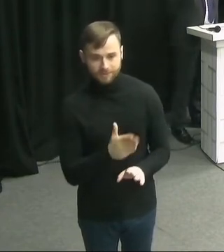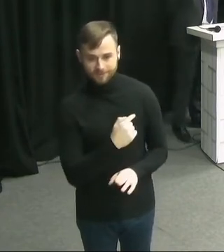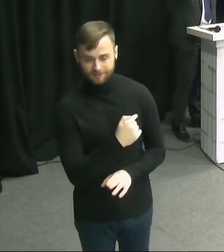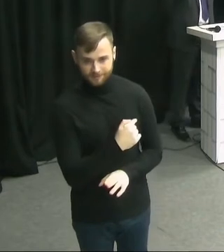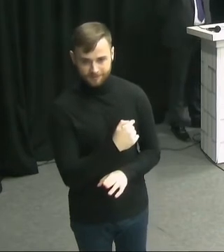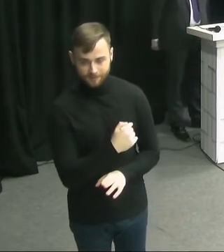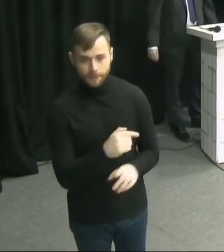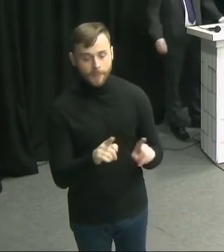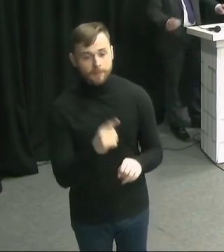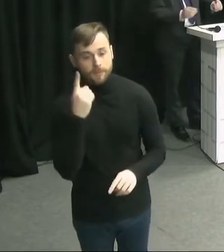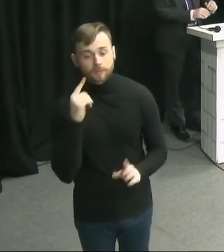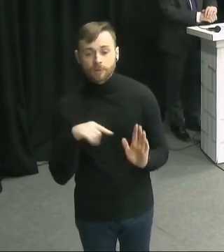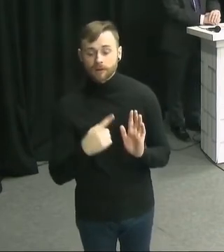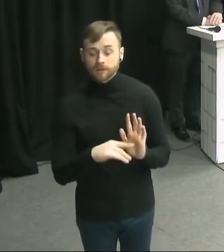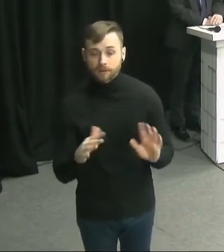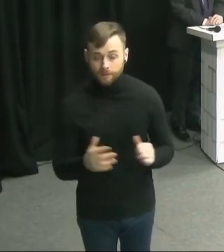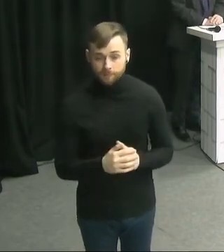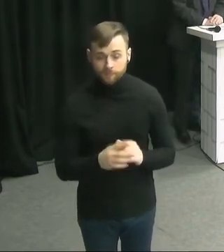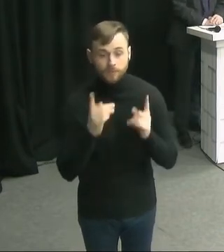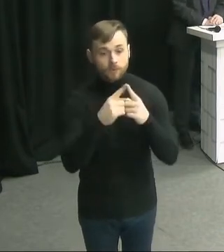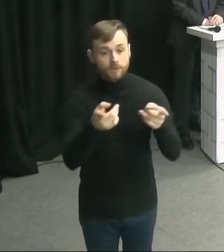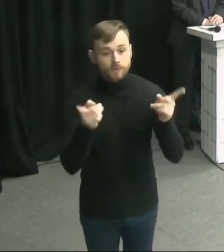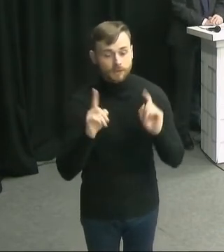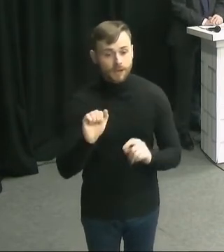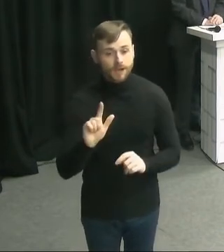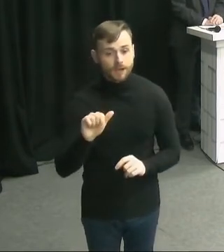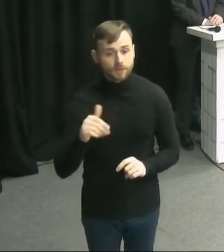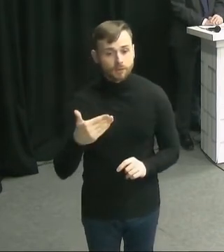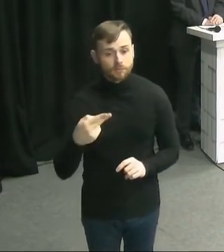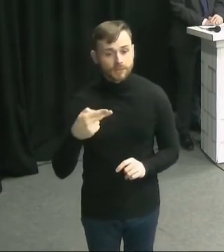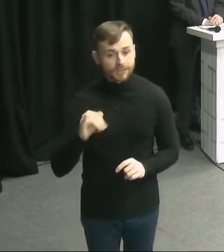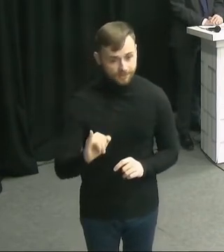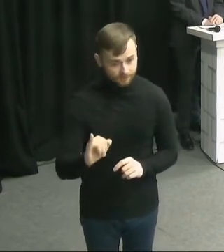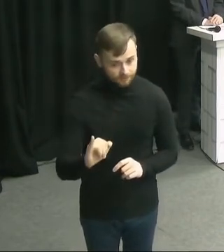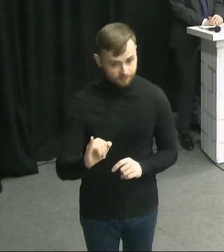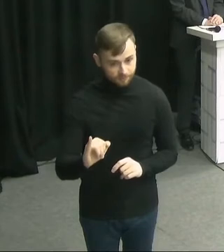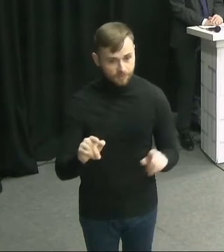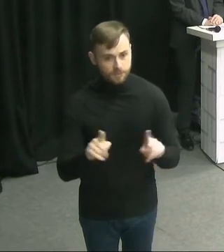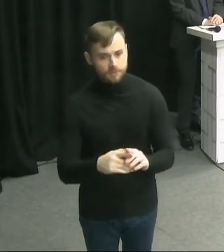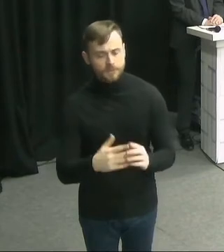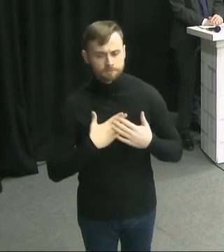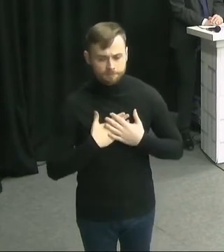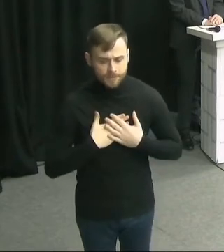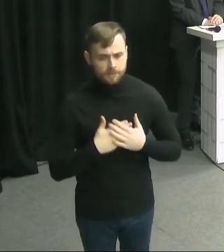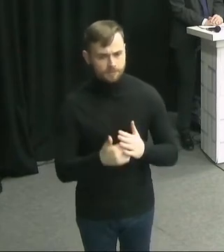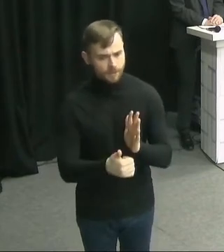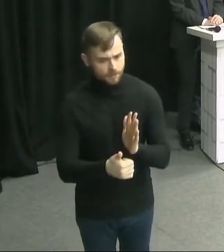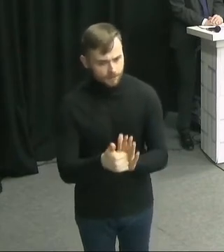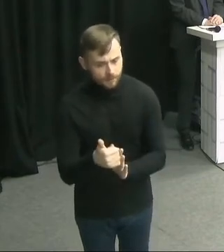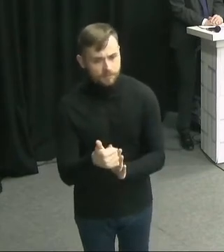university. We, of course, love the alumni. We need to have them. But the question is, what do we need to